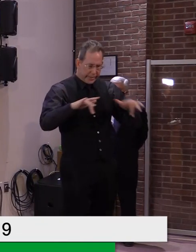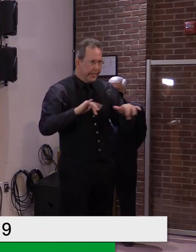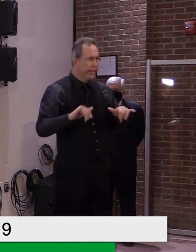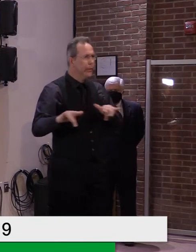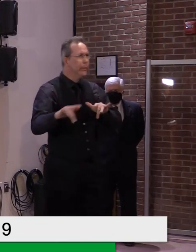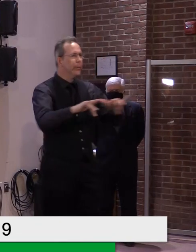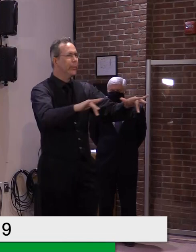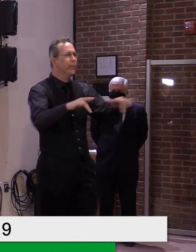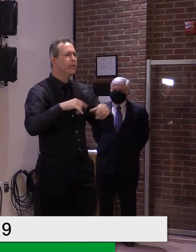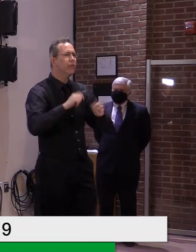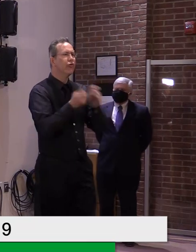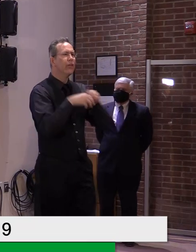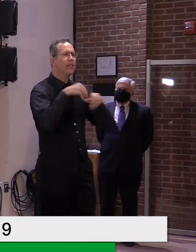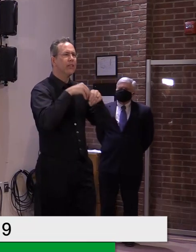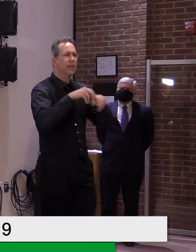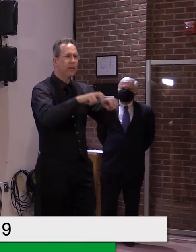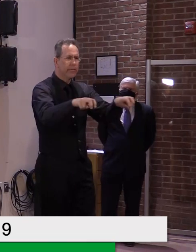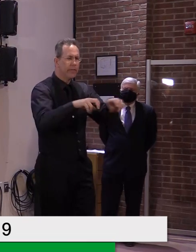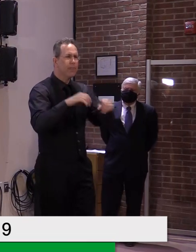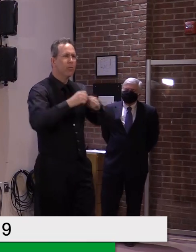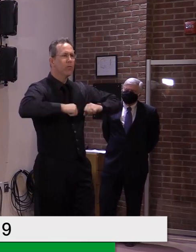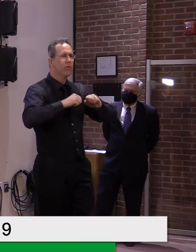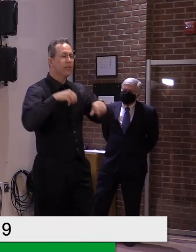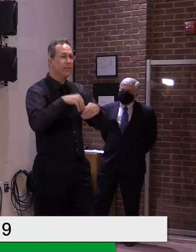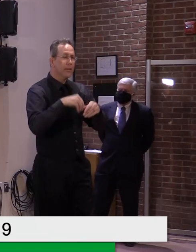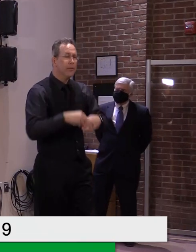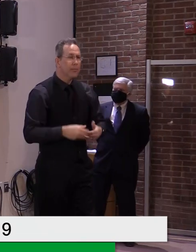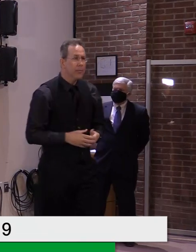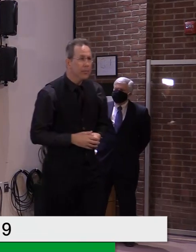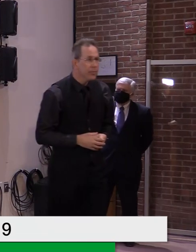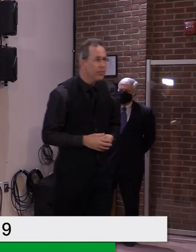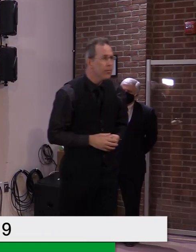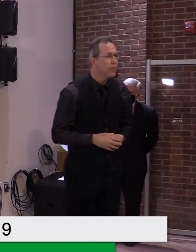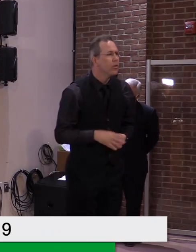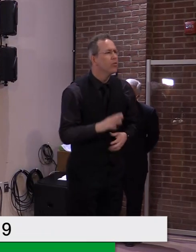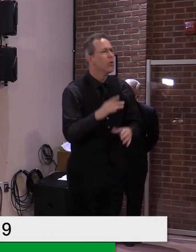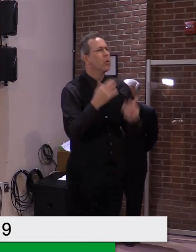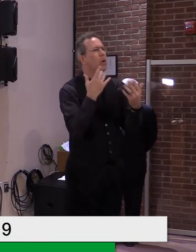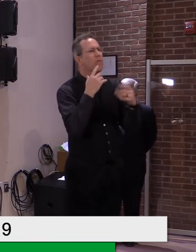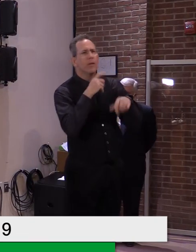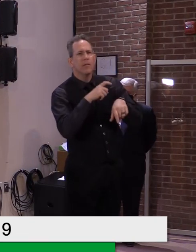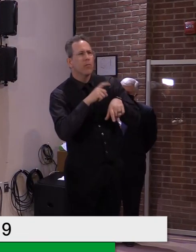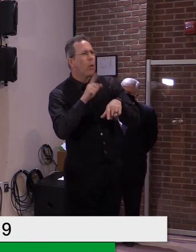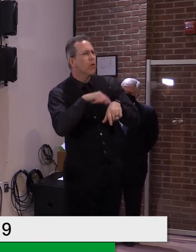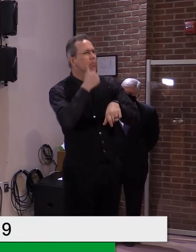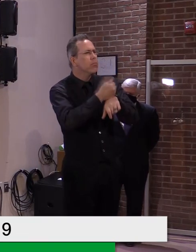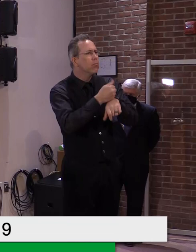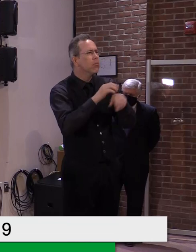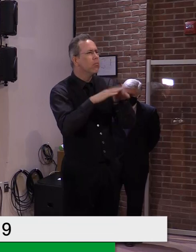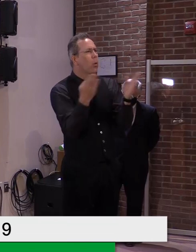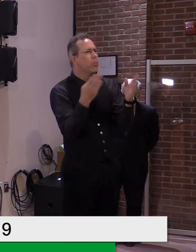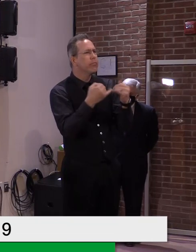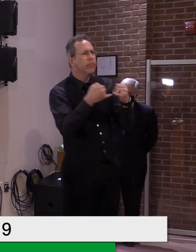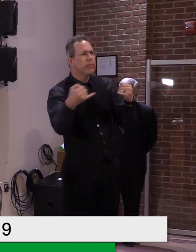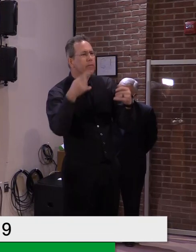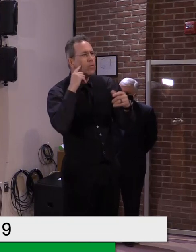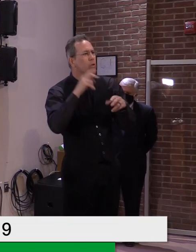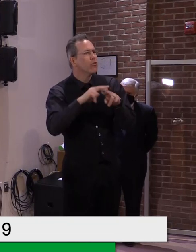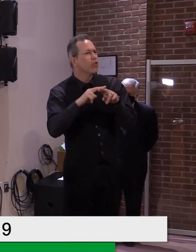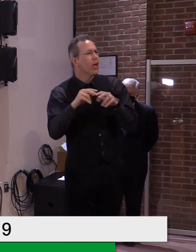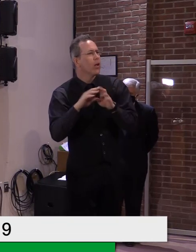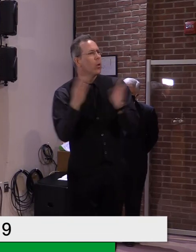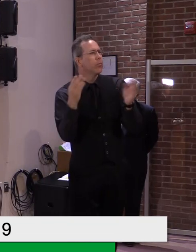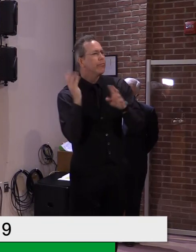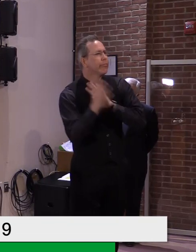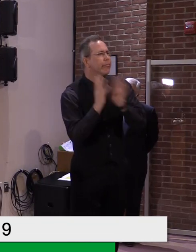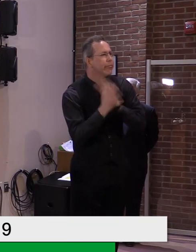timeline that is preventing us from going back to having any transit for the general public. So it's going to be a couple of months from